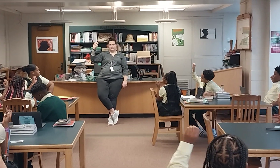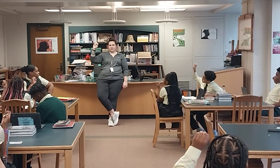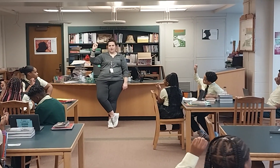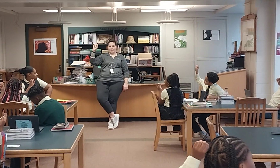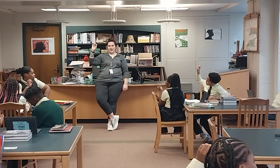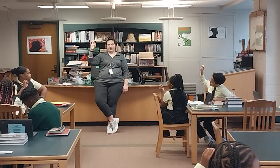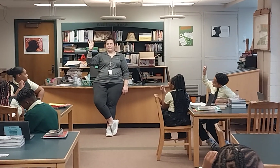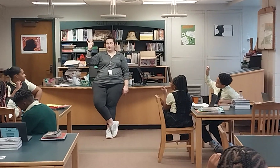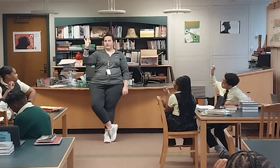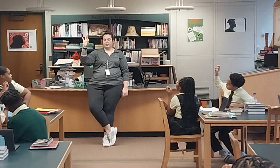F.